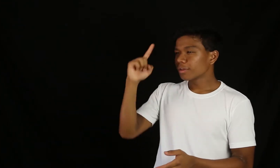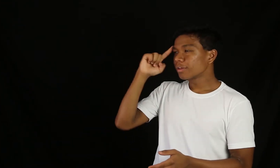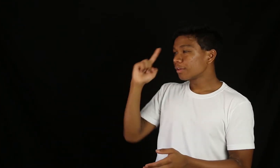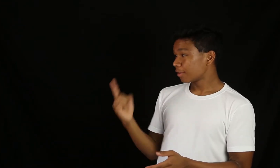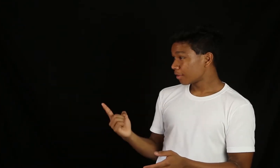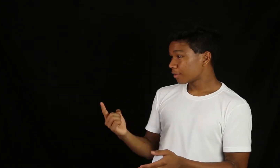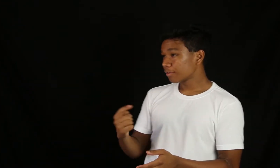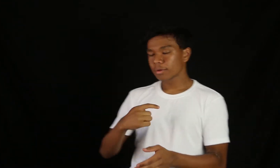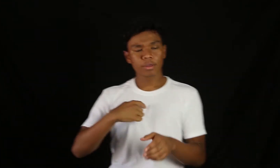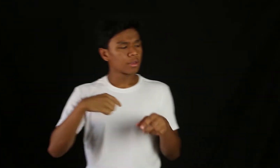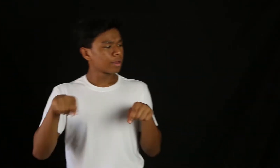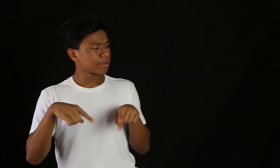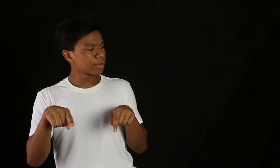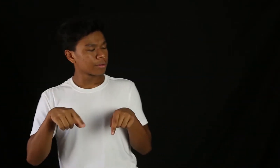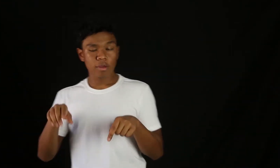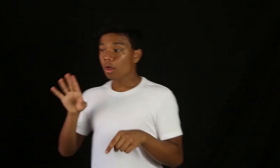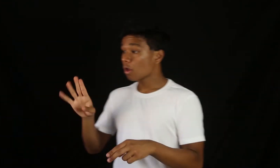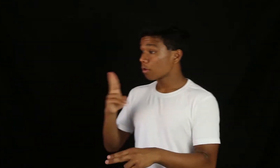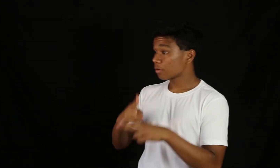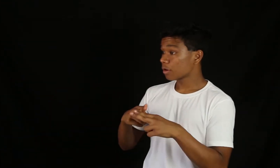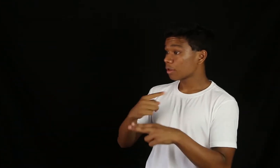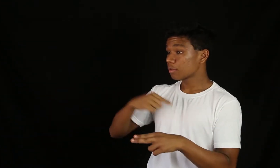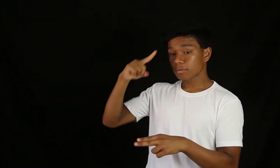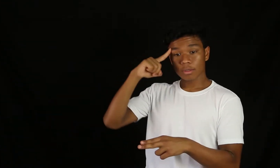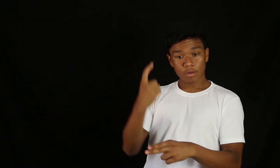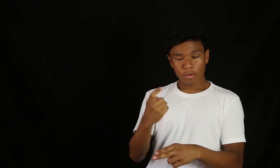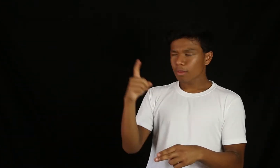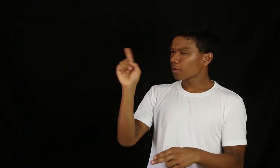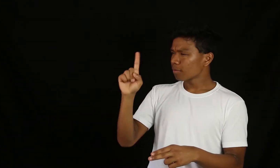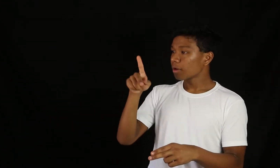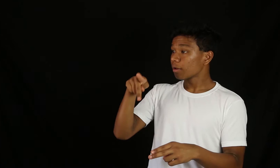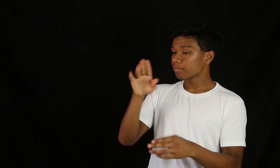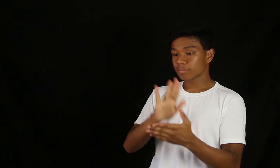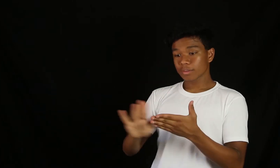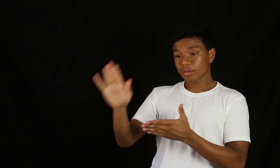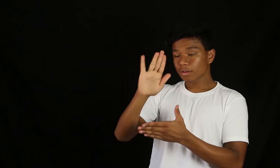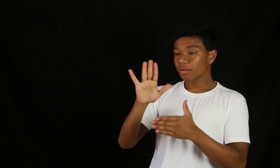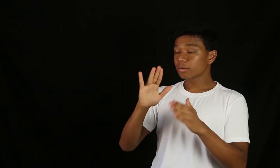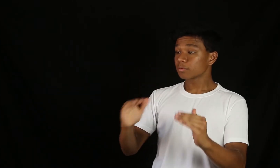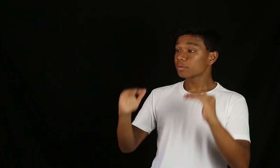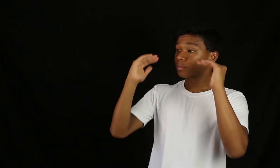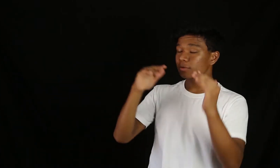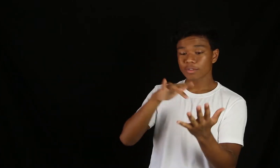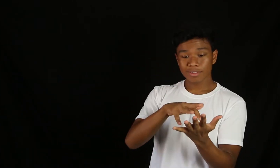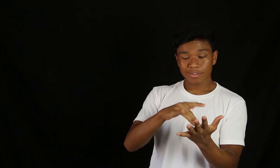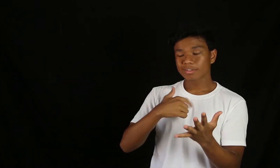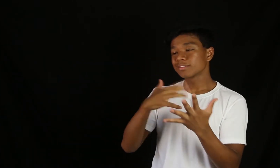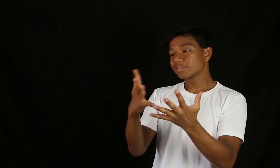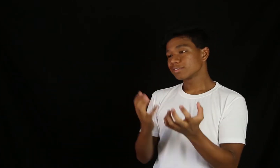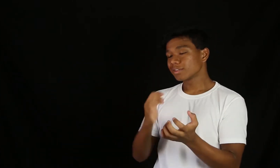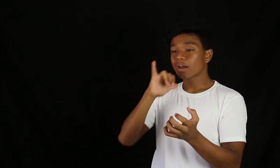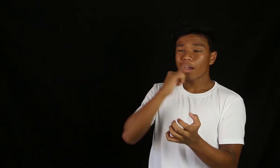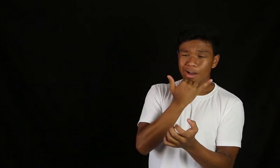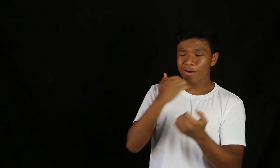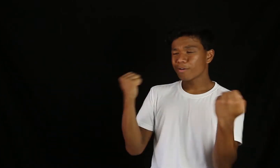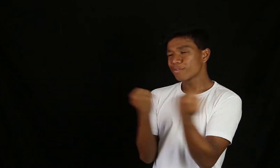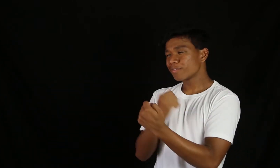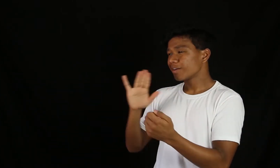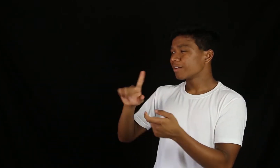been looking for you. I'm getting nervous. Sir, I heard your name at Princeton. I was seeking an accelerated course of study. When I got sort of out